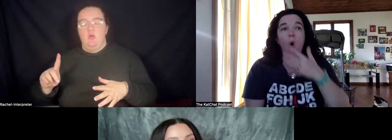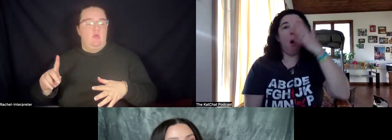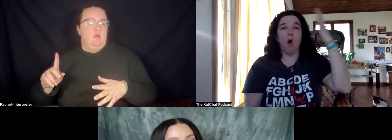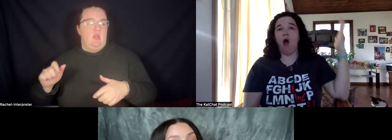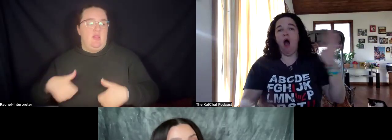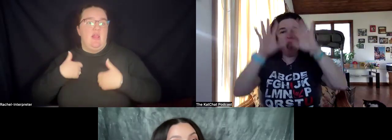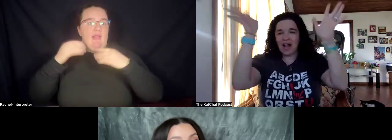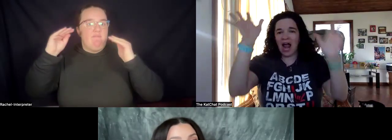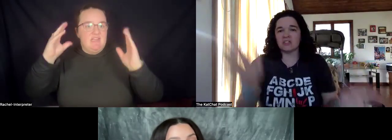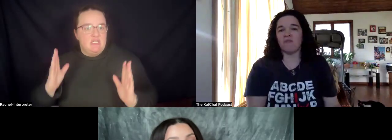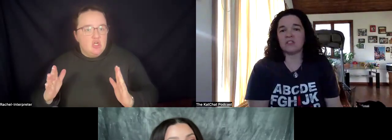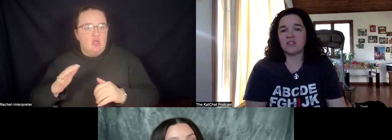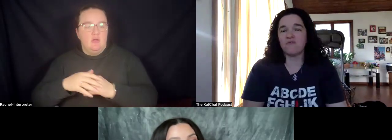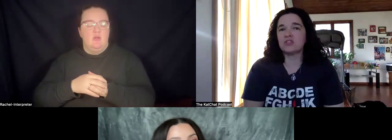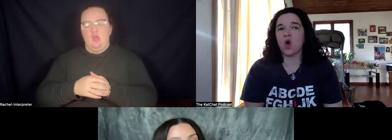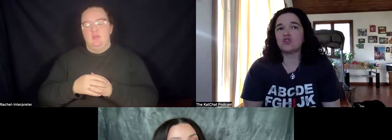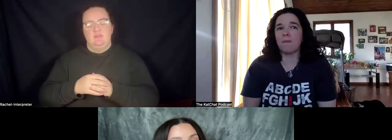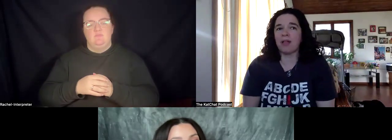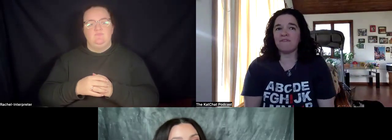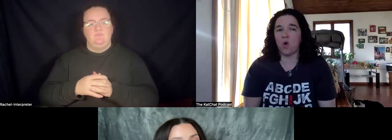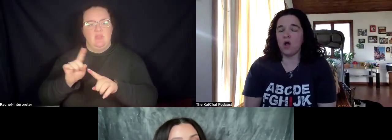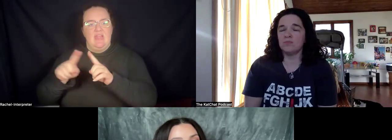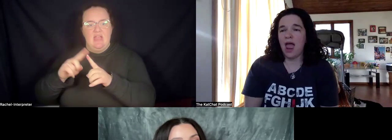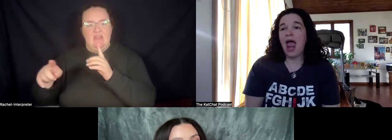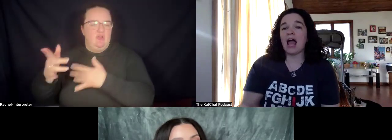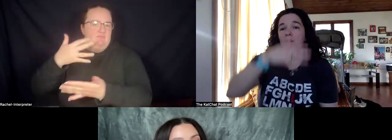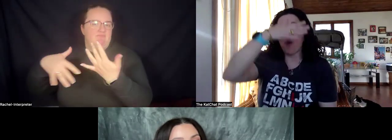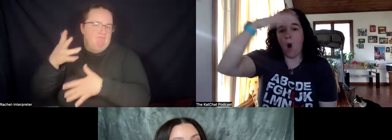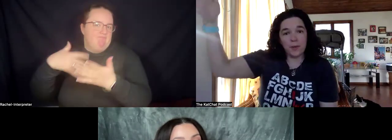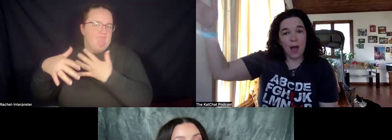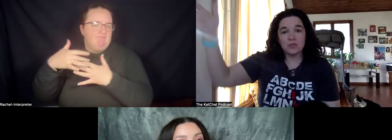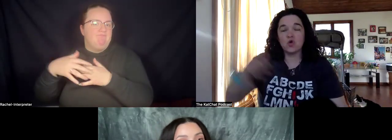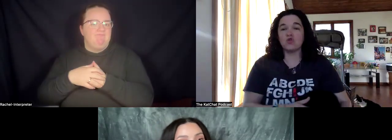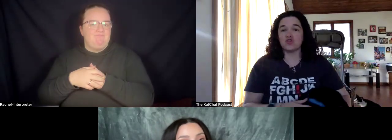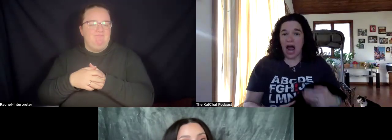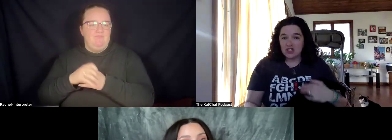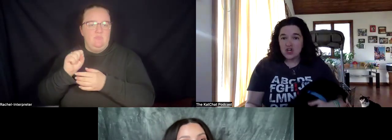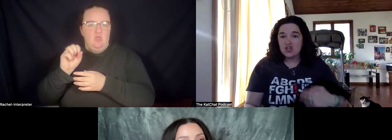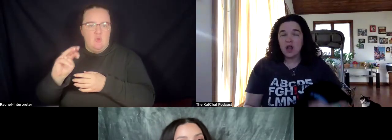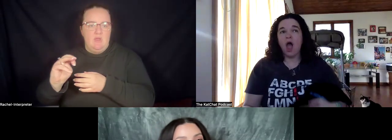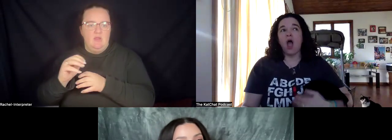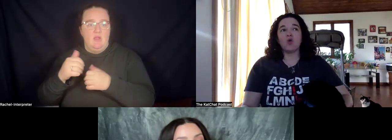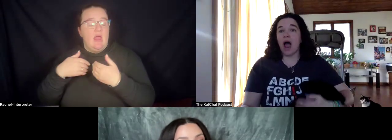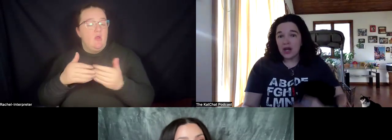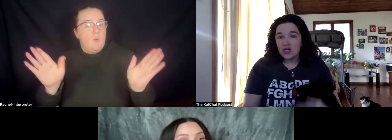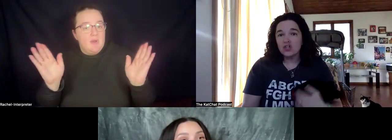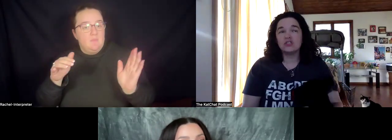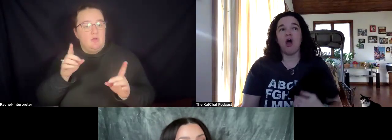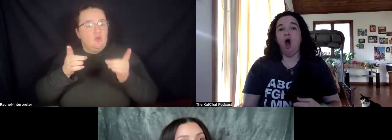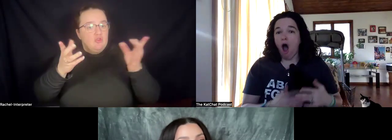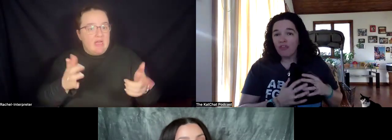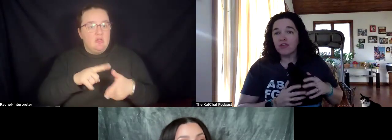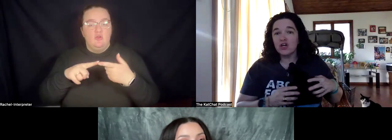teacher, or all kinds of different social platforms. And I open up to directors,